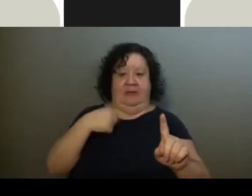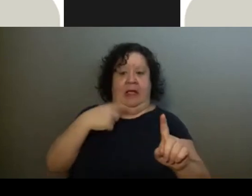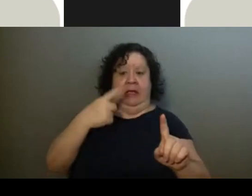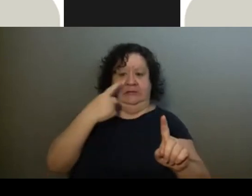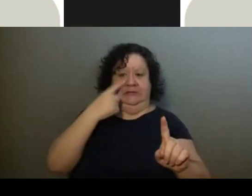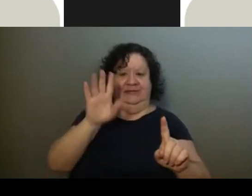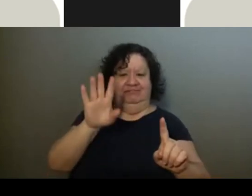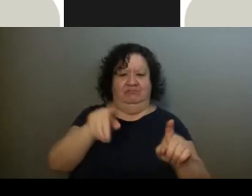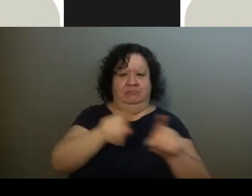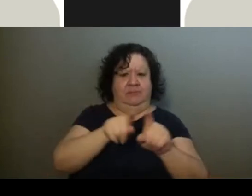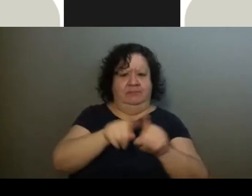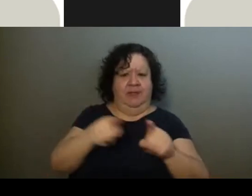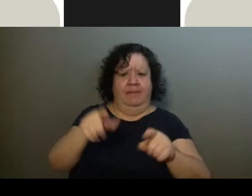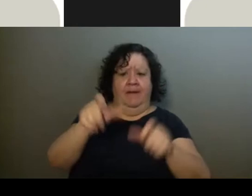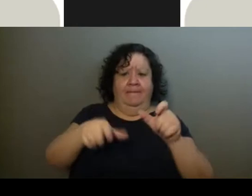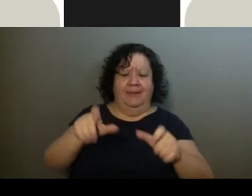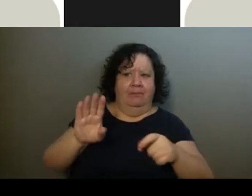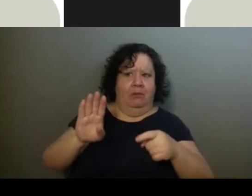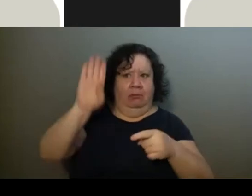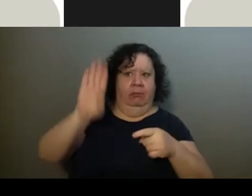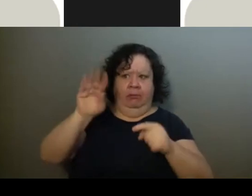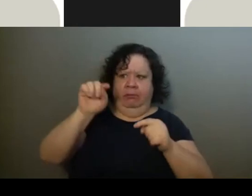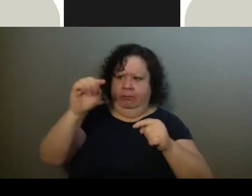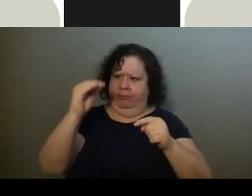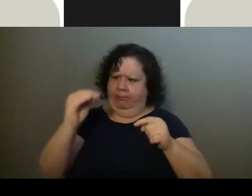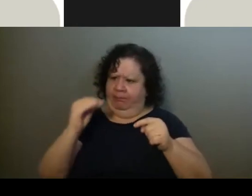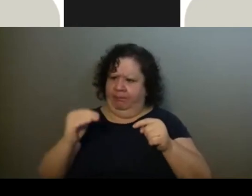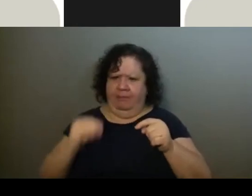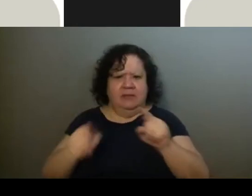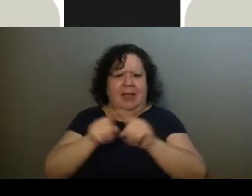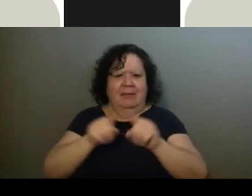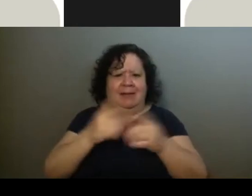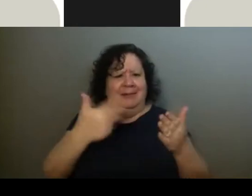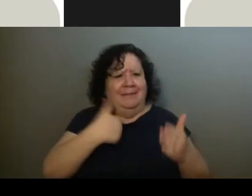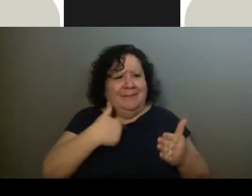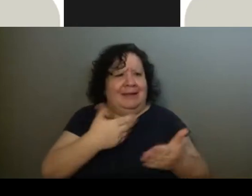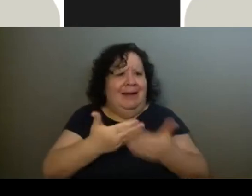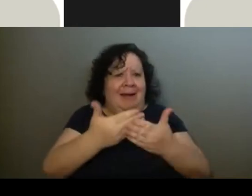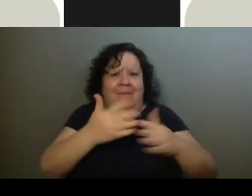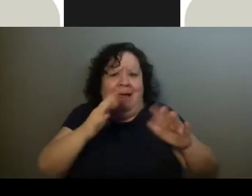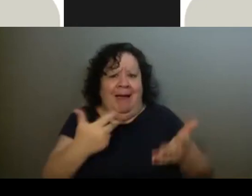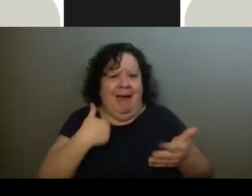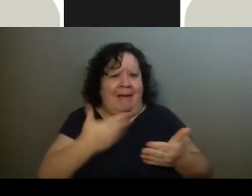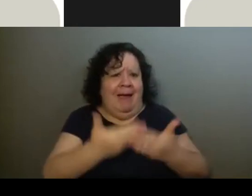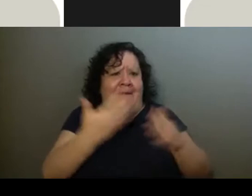proceed. One thing that I think about is there cannot be